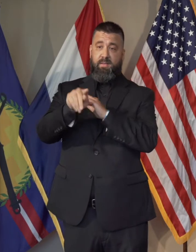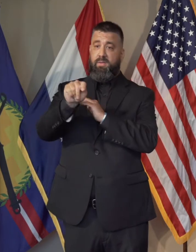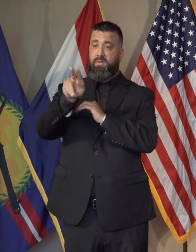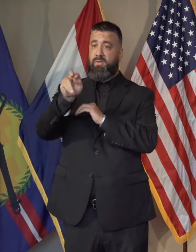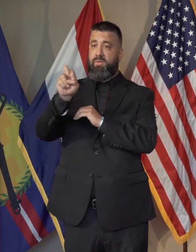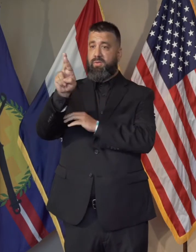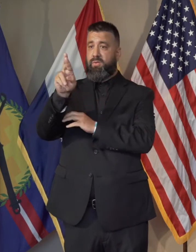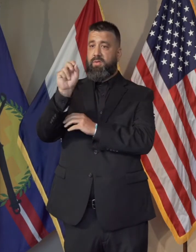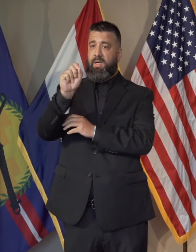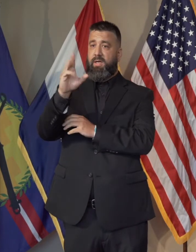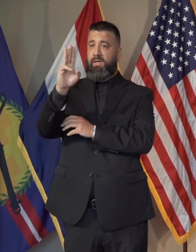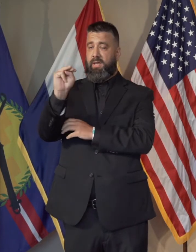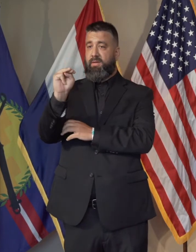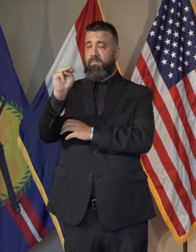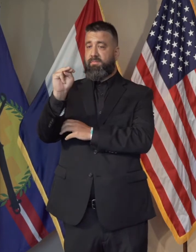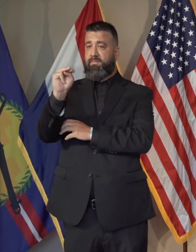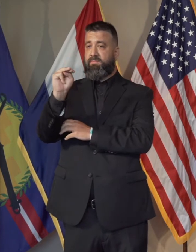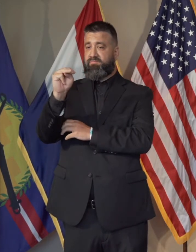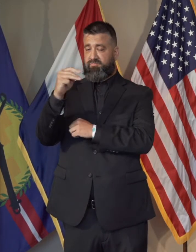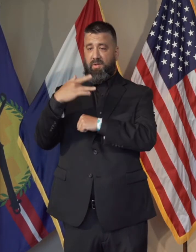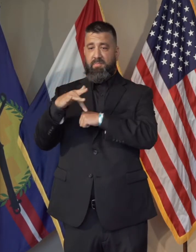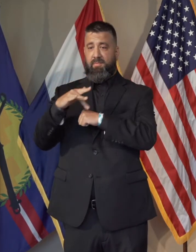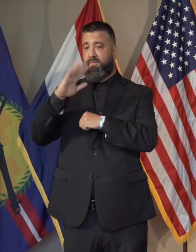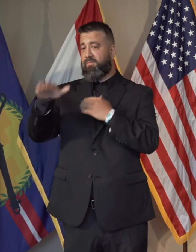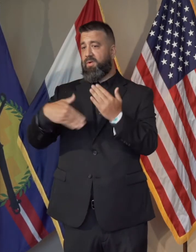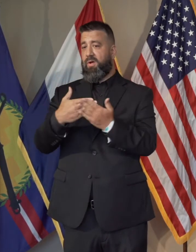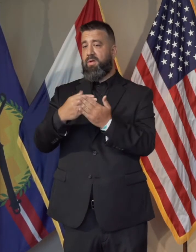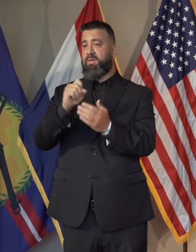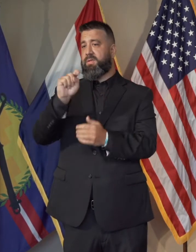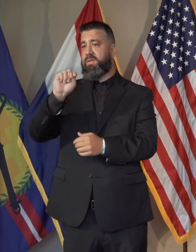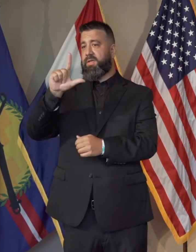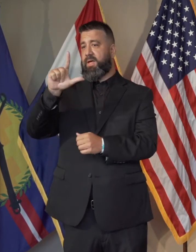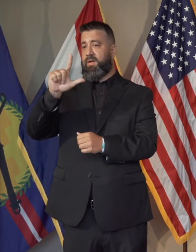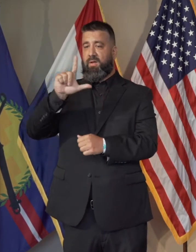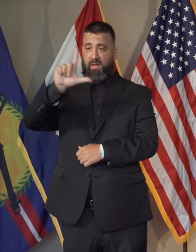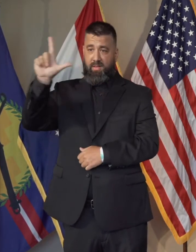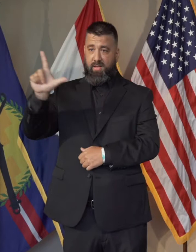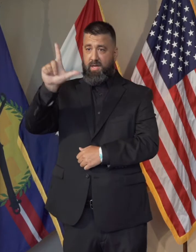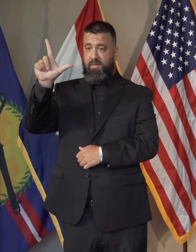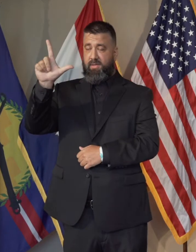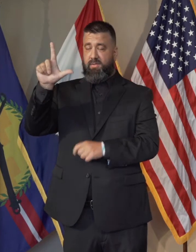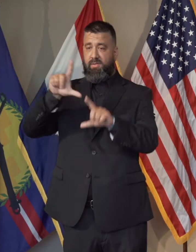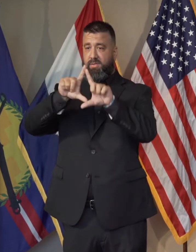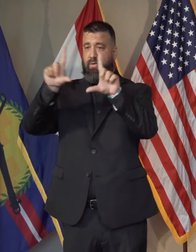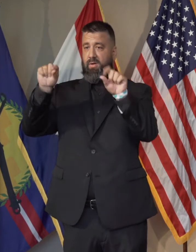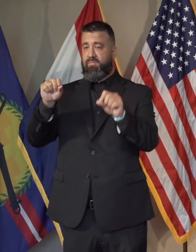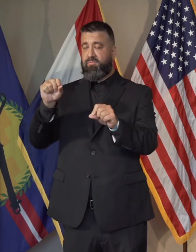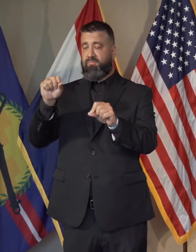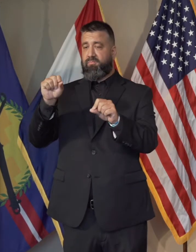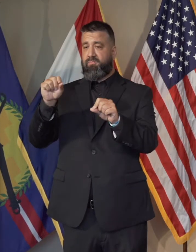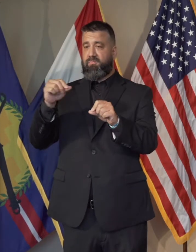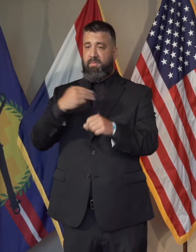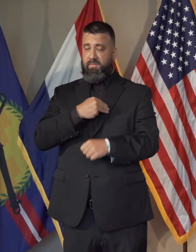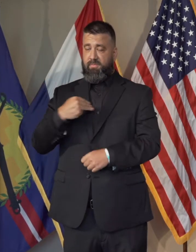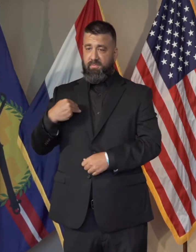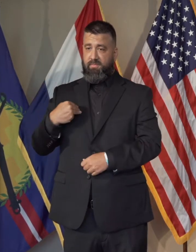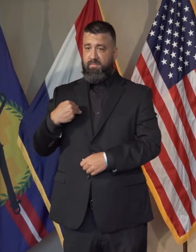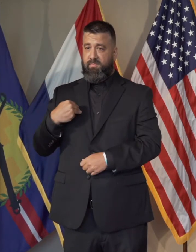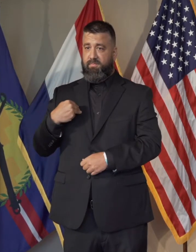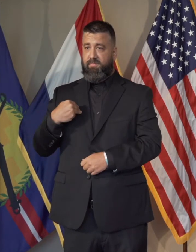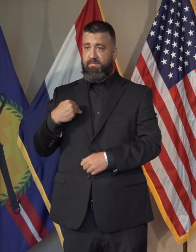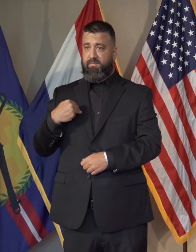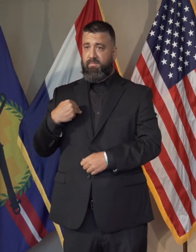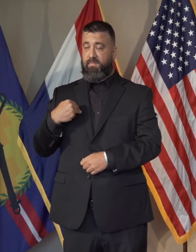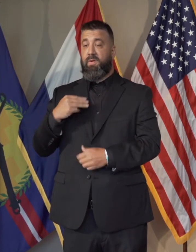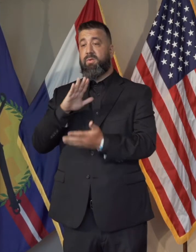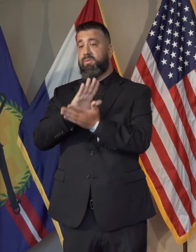Louis County library card holders through the Connect Ed library card system, and schools and school districts